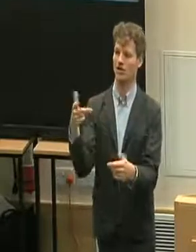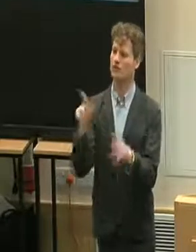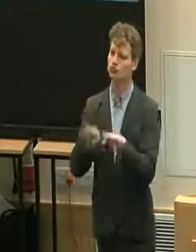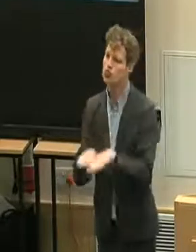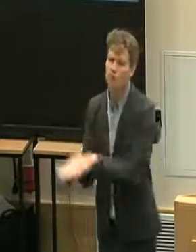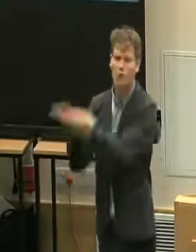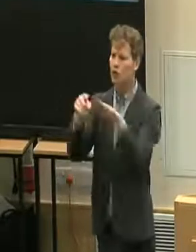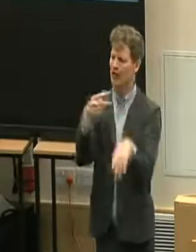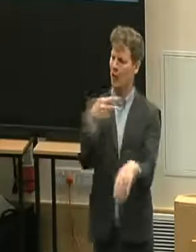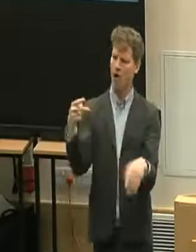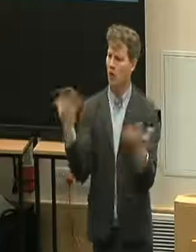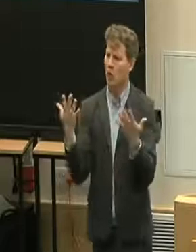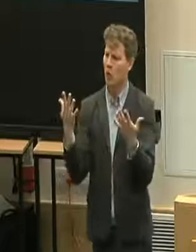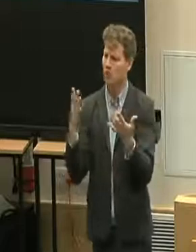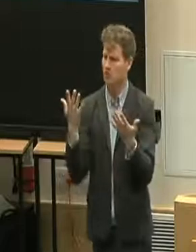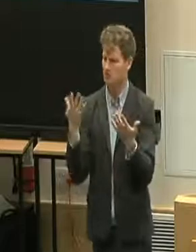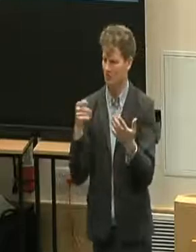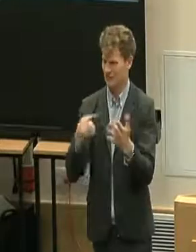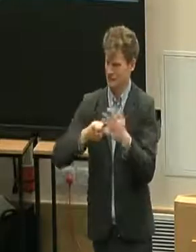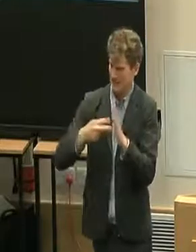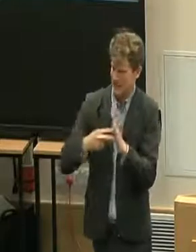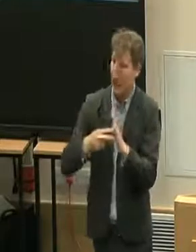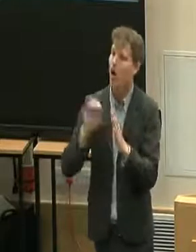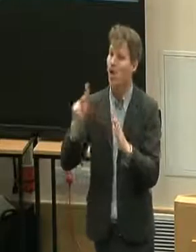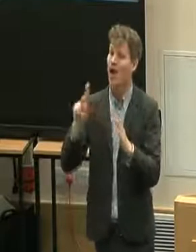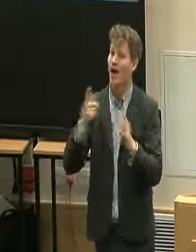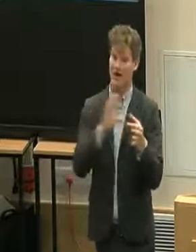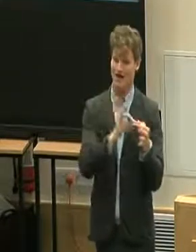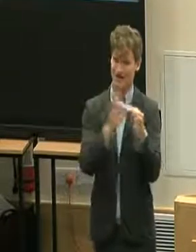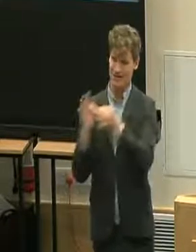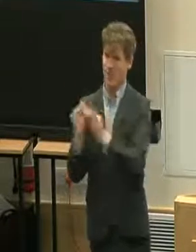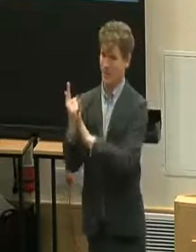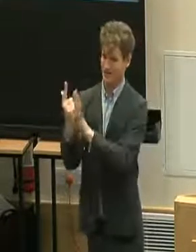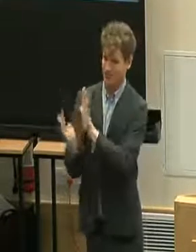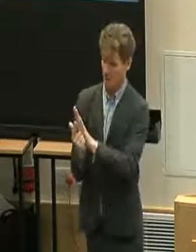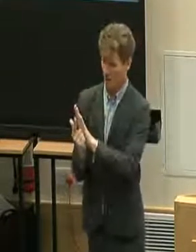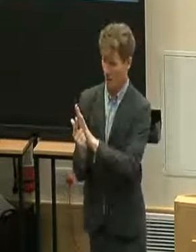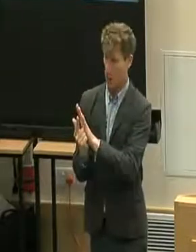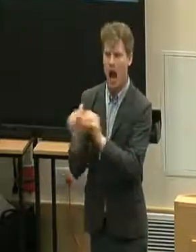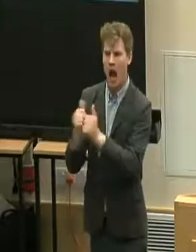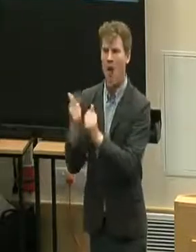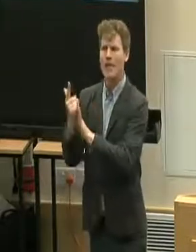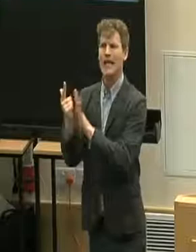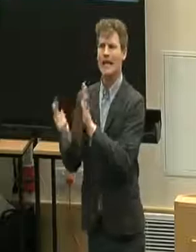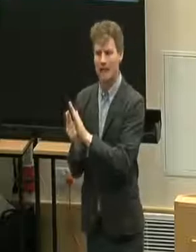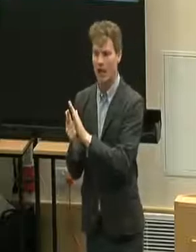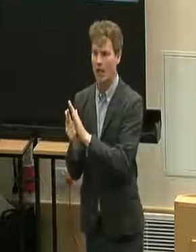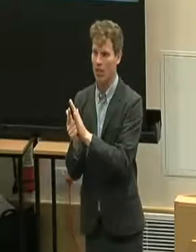interesting legal requirements for the facilitation of equality.